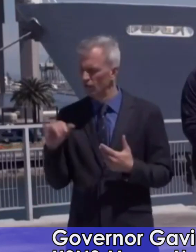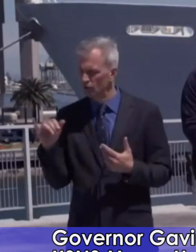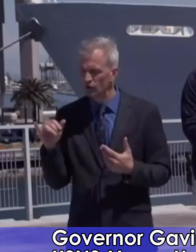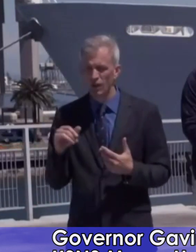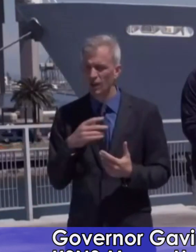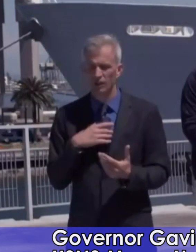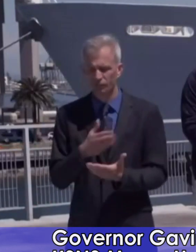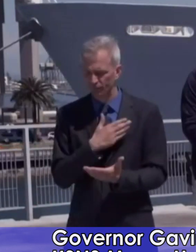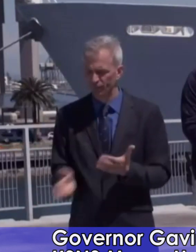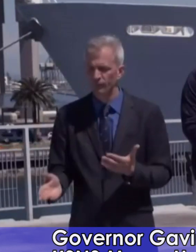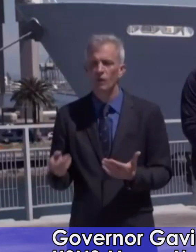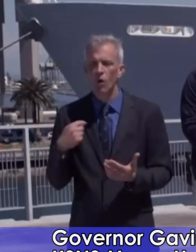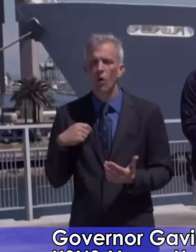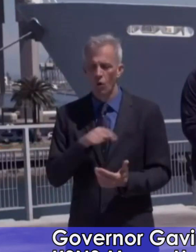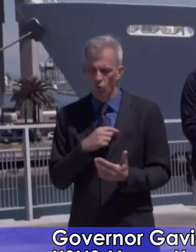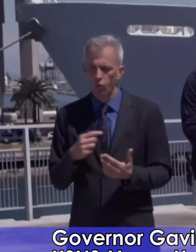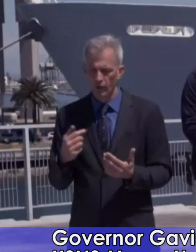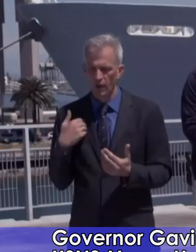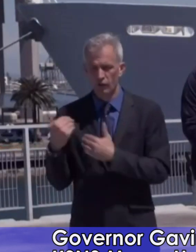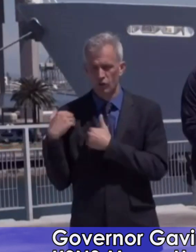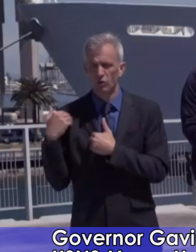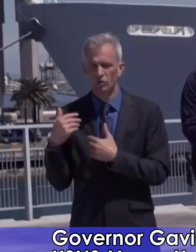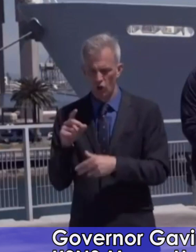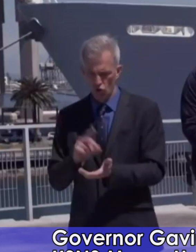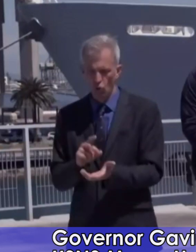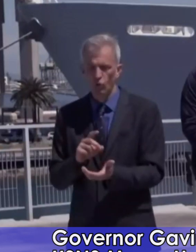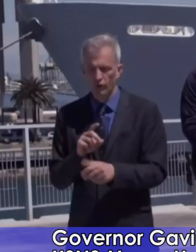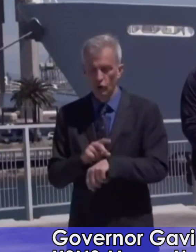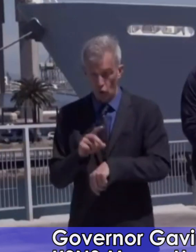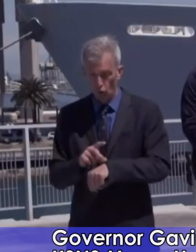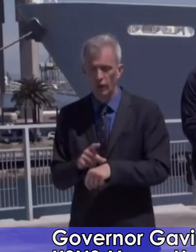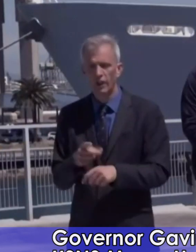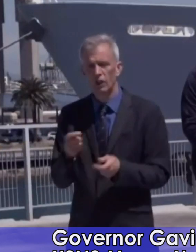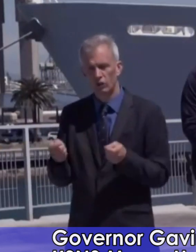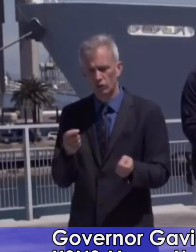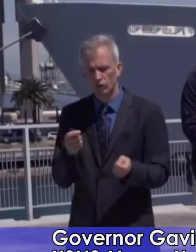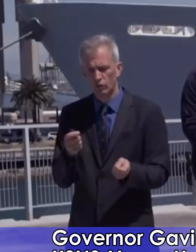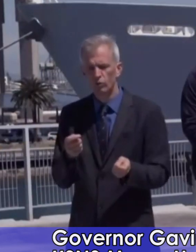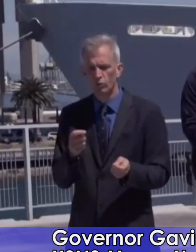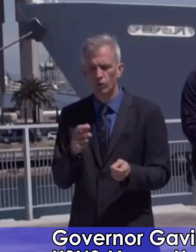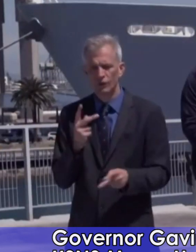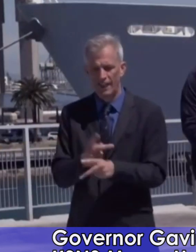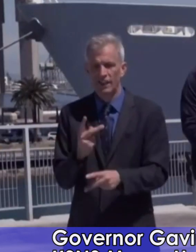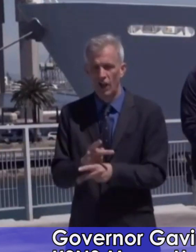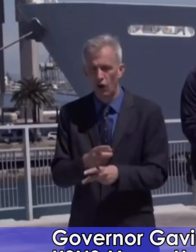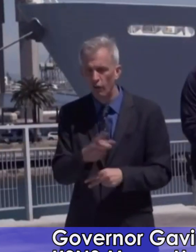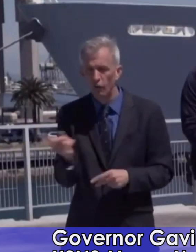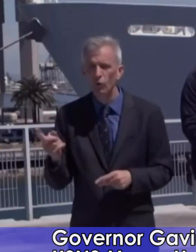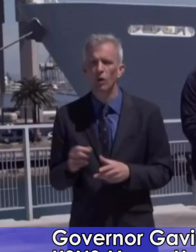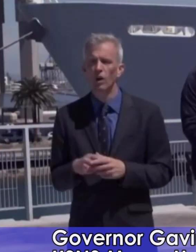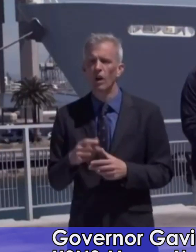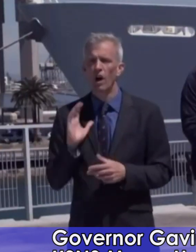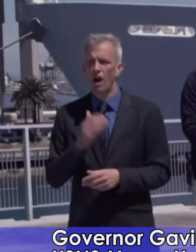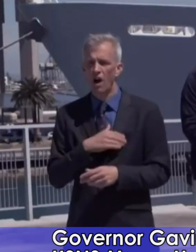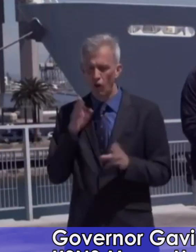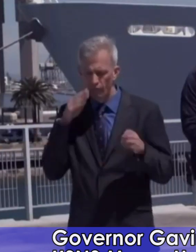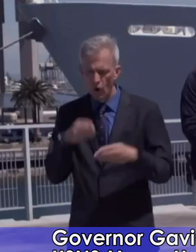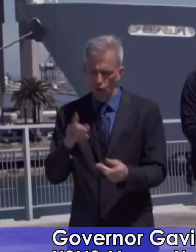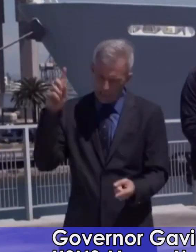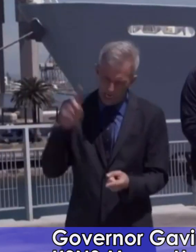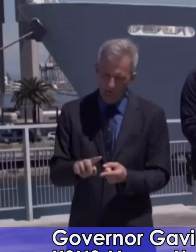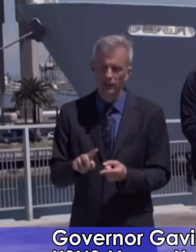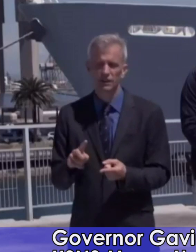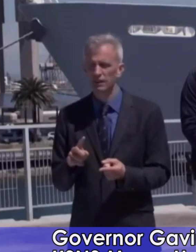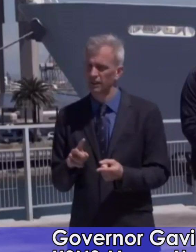you and to take care of you. We'll assess those costs in real time, but our focus right now is less on economics in terms of those